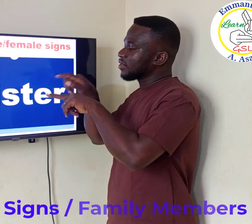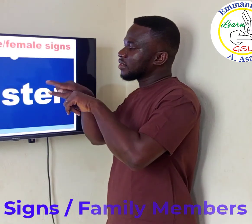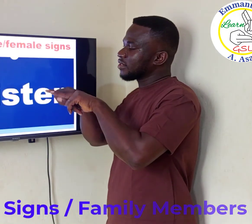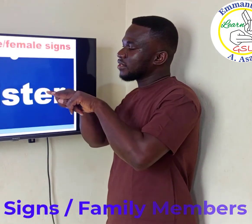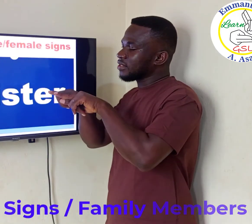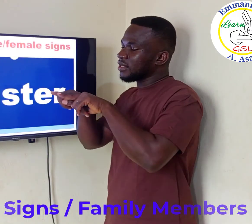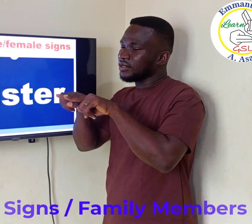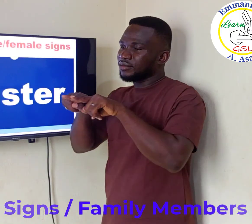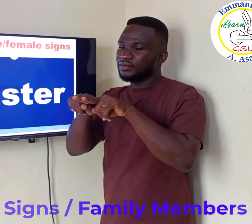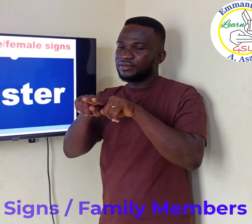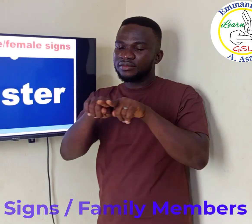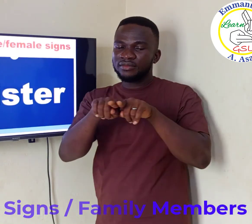sister,